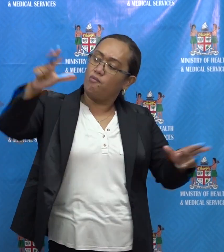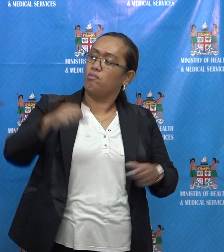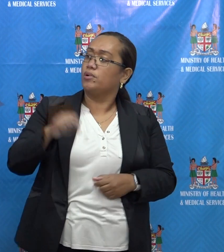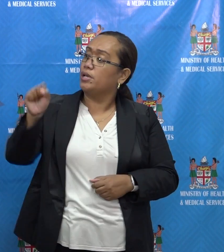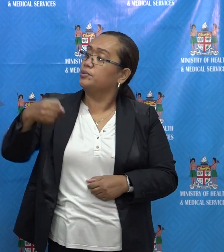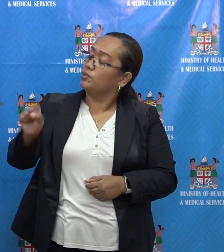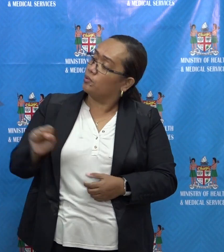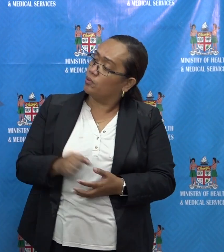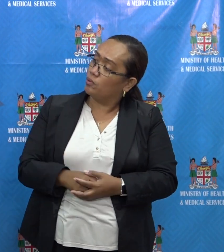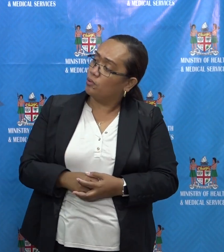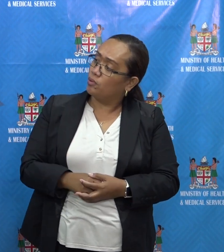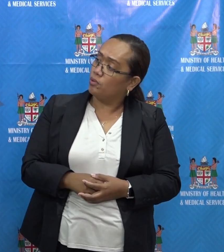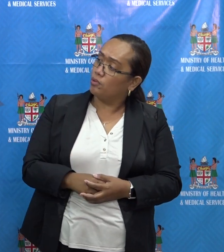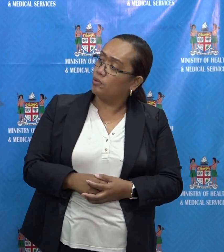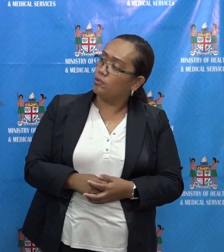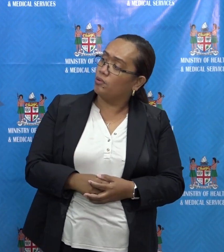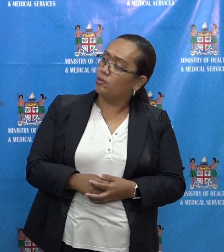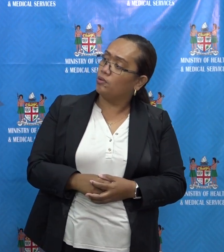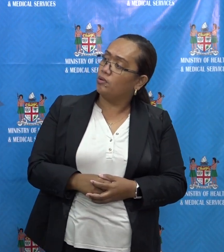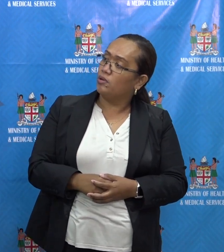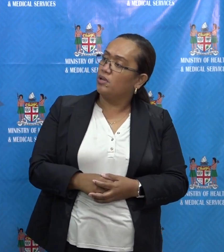Tabukumbu?